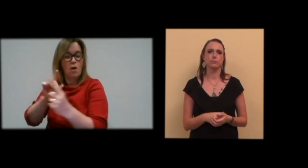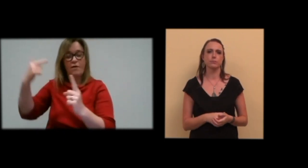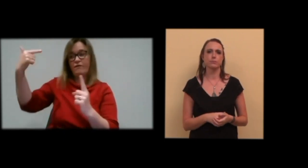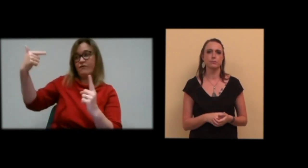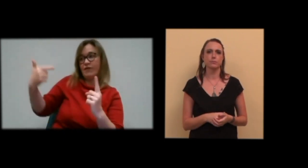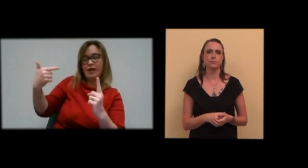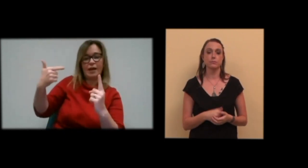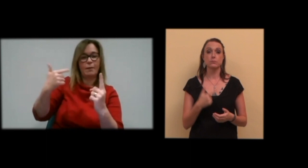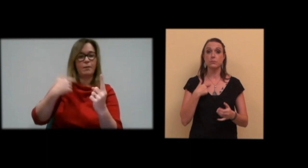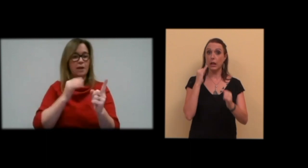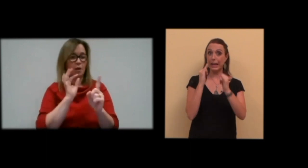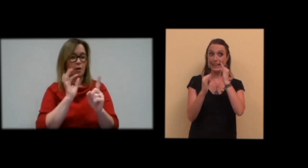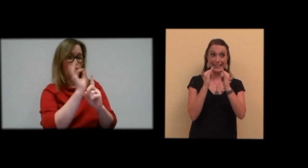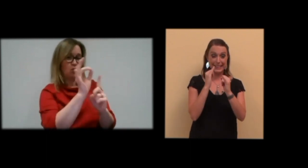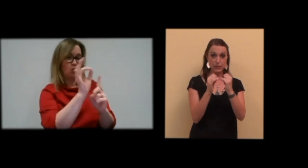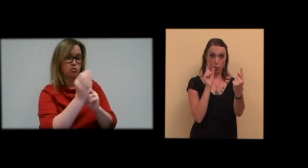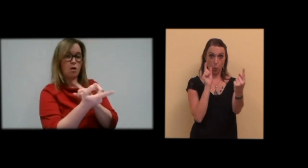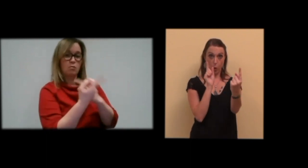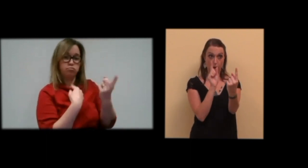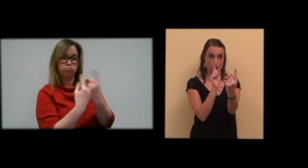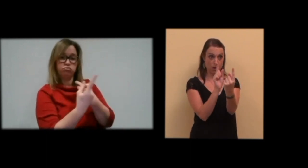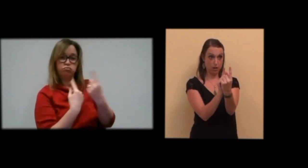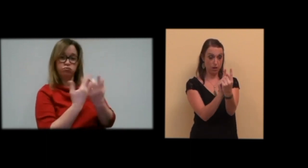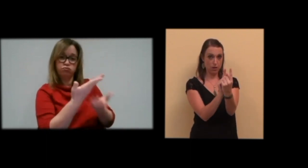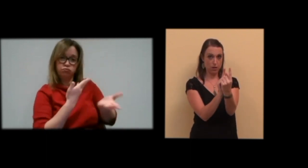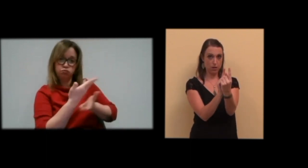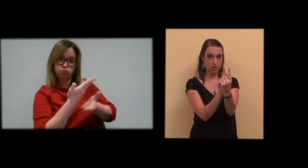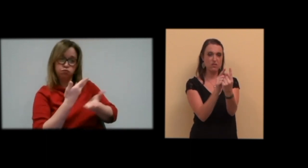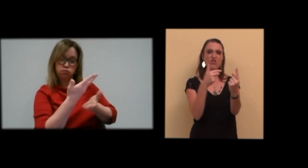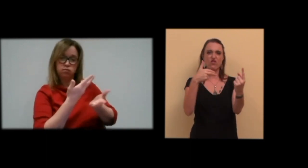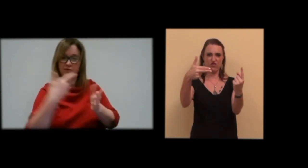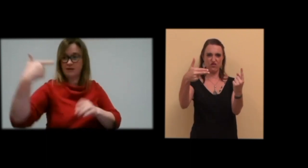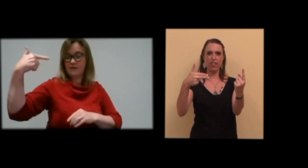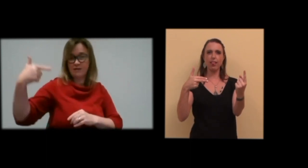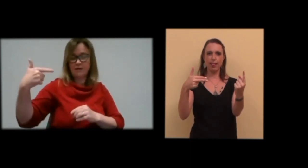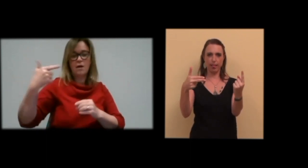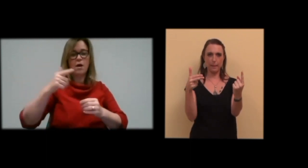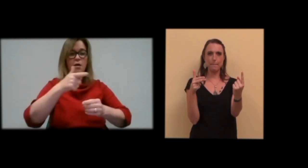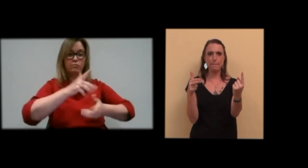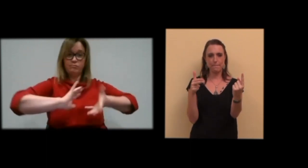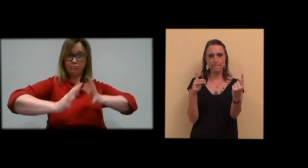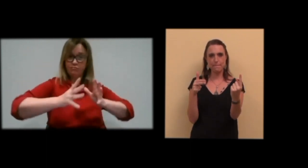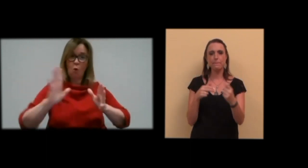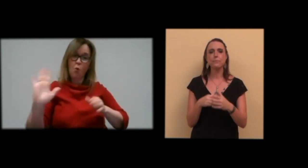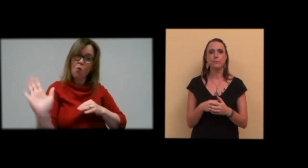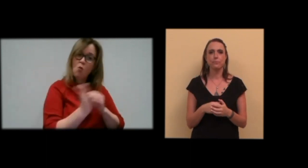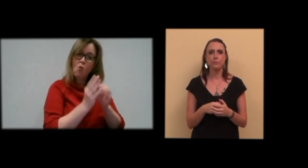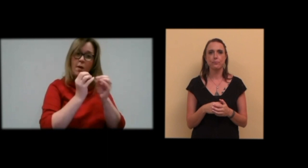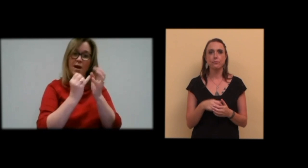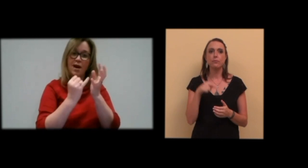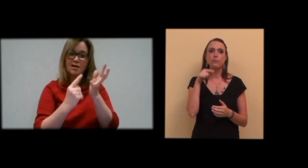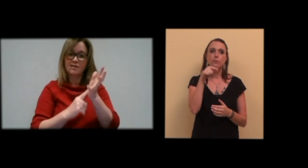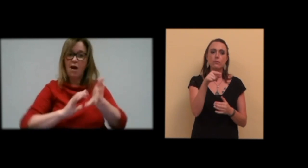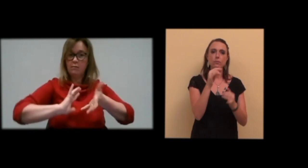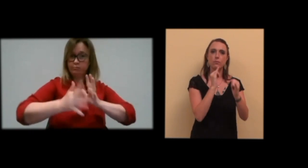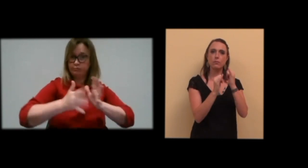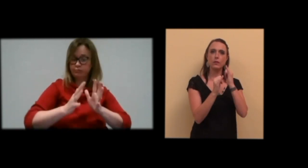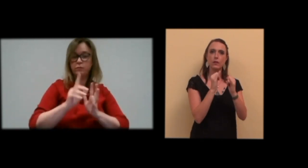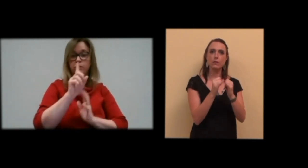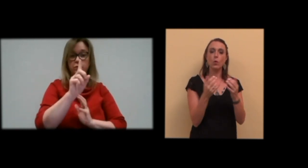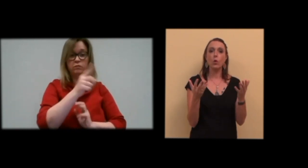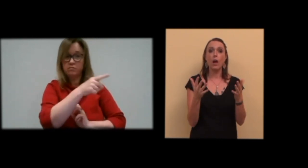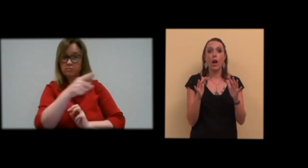had supported deaf parents through this process. I interviewed them on a one-to-one basis and I filmed those